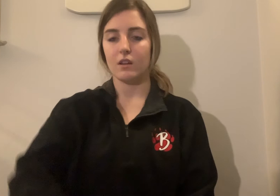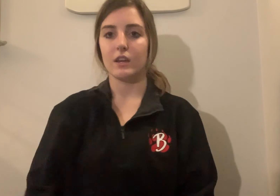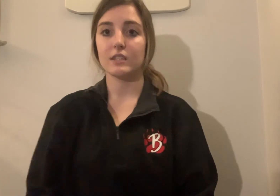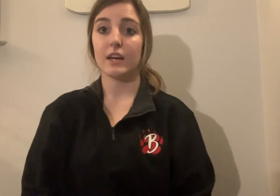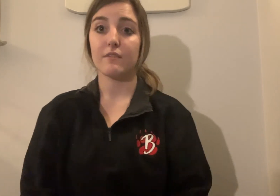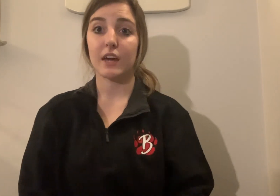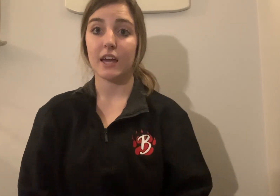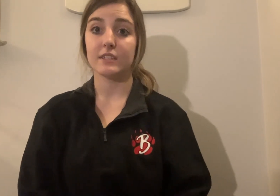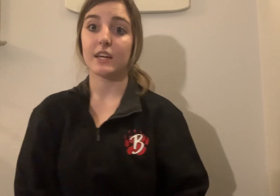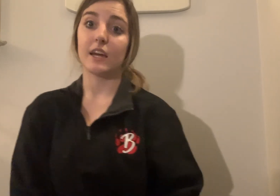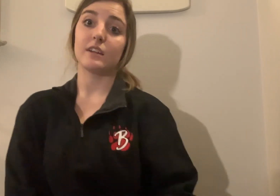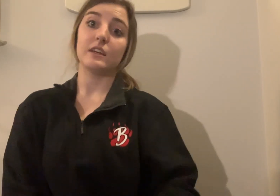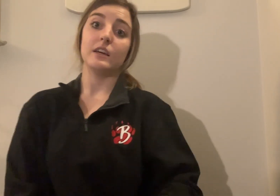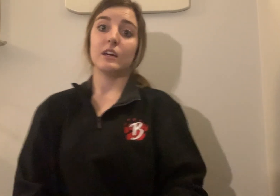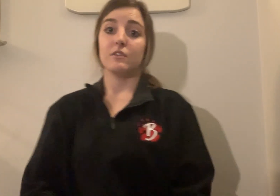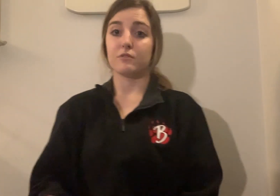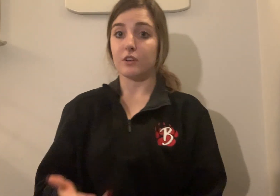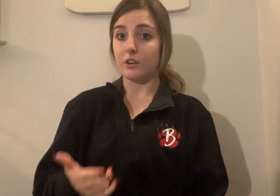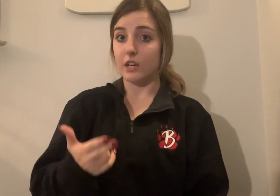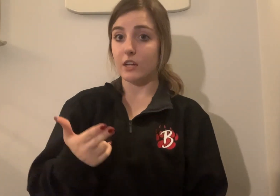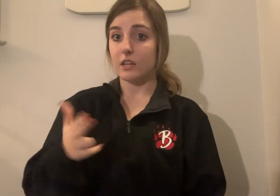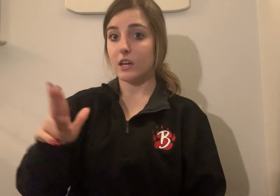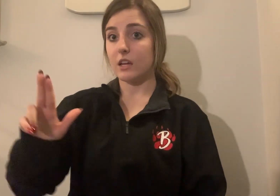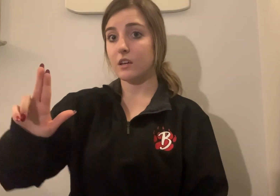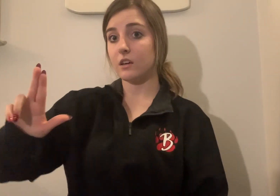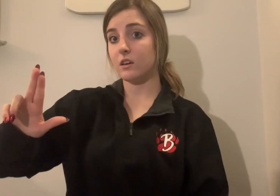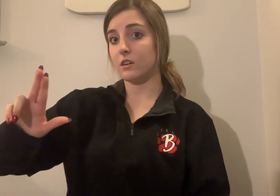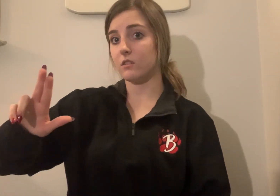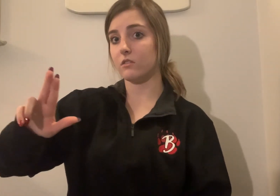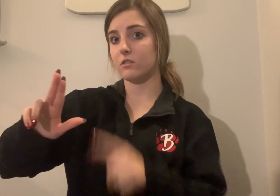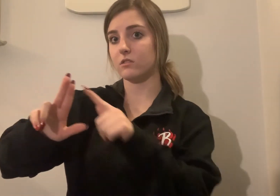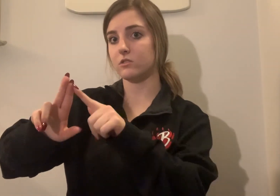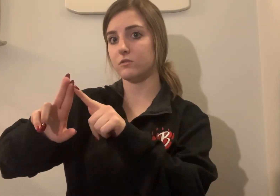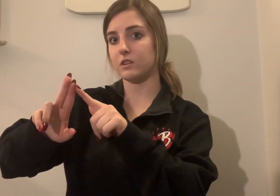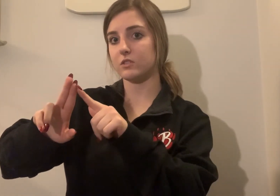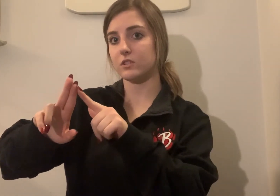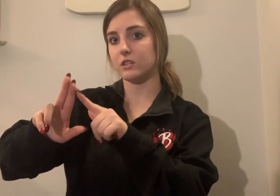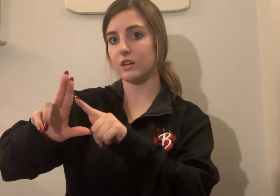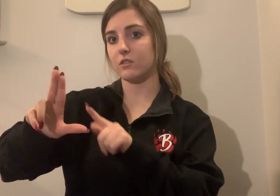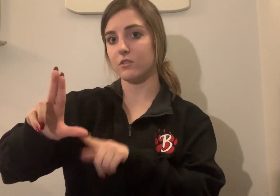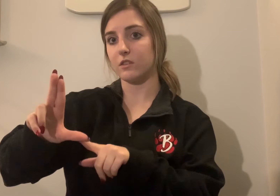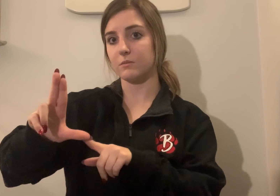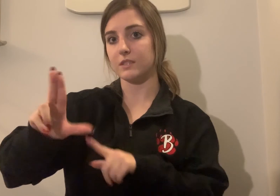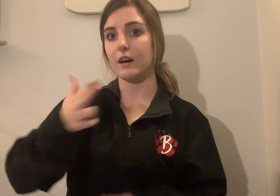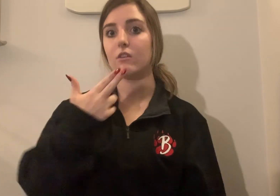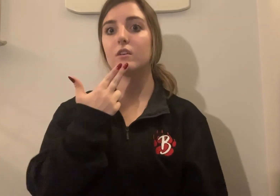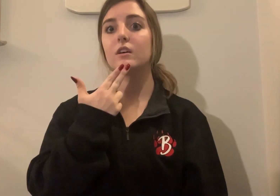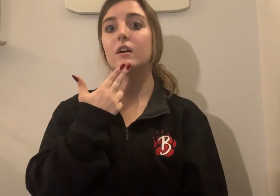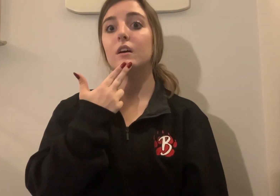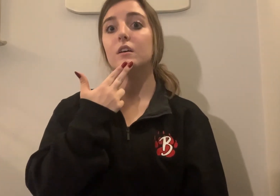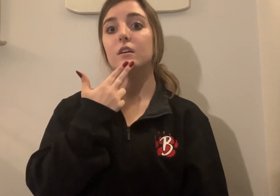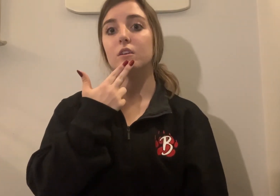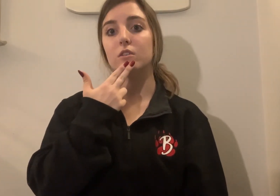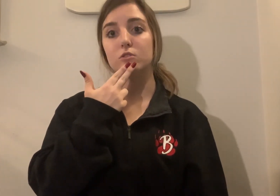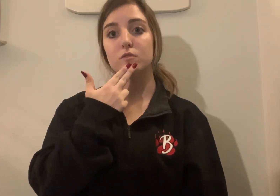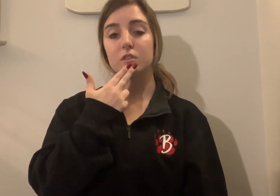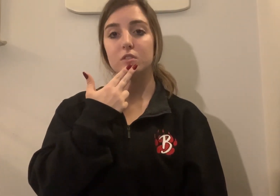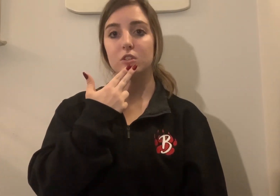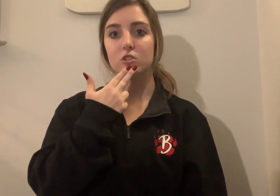Next I have candy cane. For candy cane, your 2 fingers are together, your thumb is out, your 2 fingers touch your chin